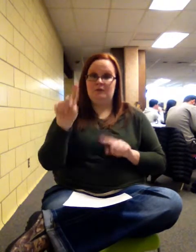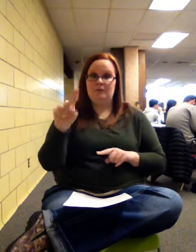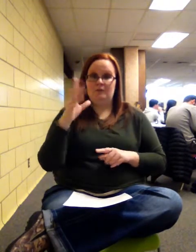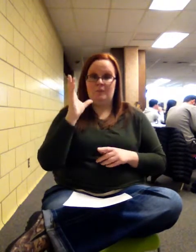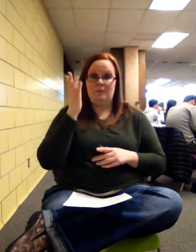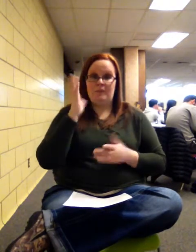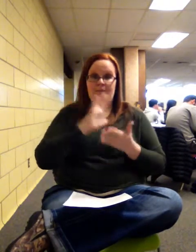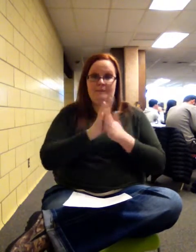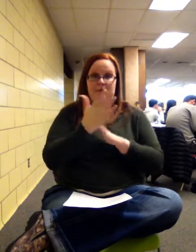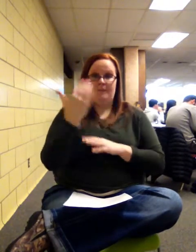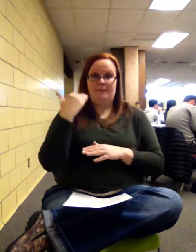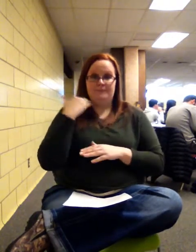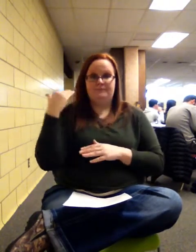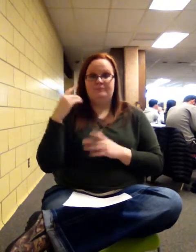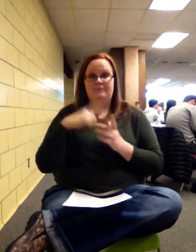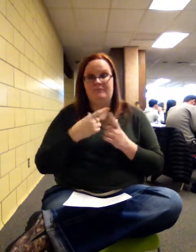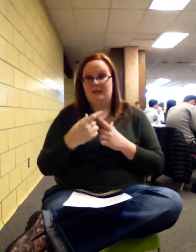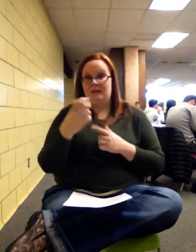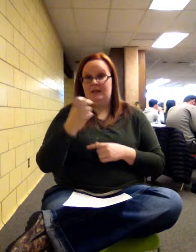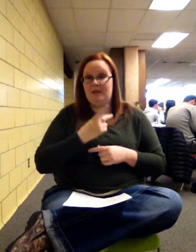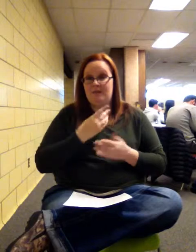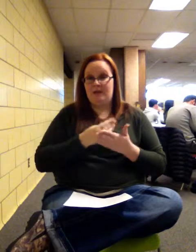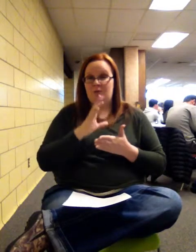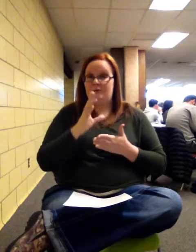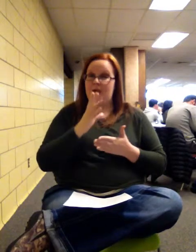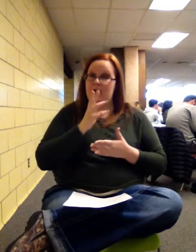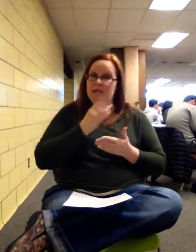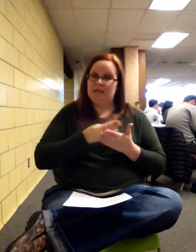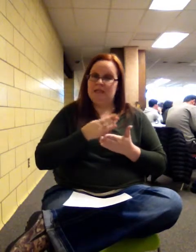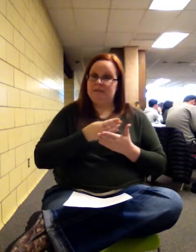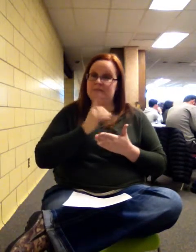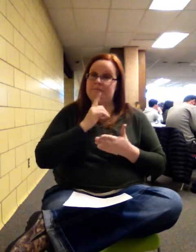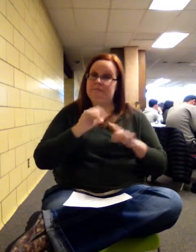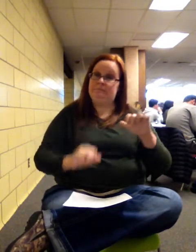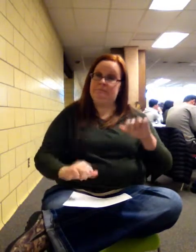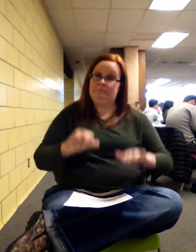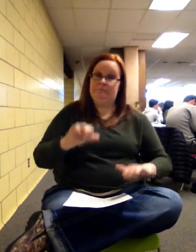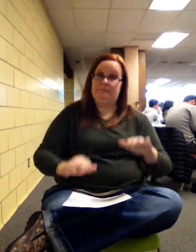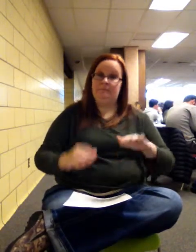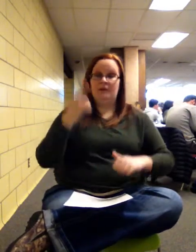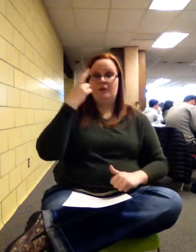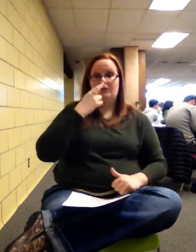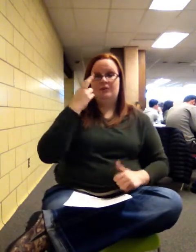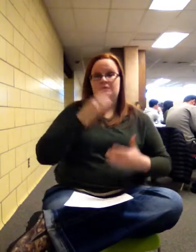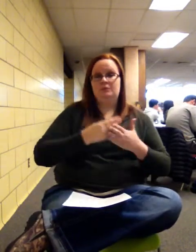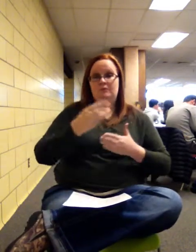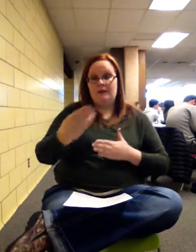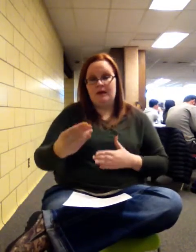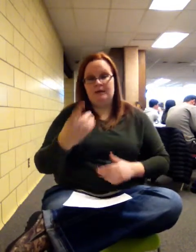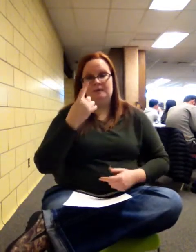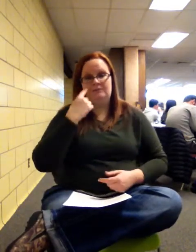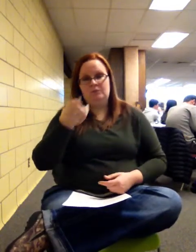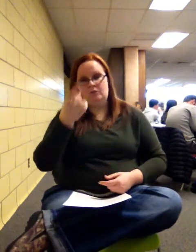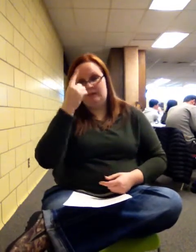on your money is pretty iffy. So the only reason to buy them would be because you think that you can get a